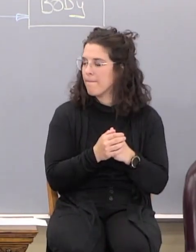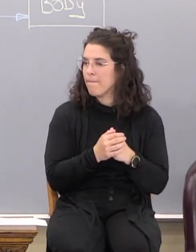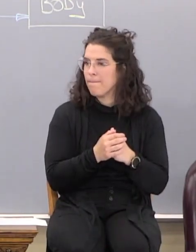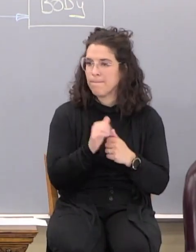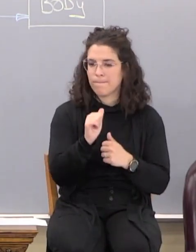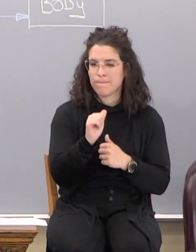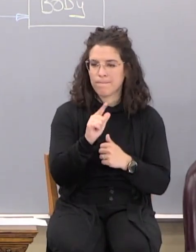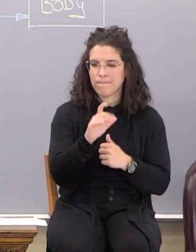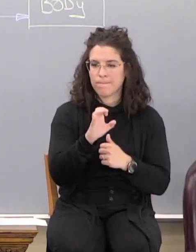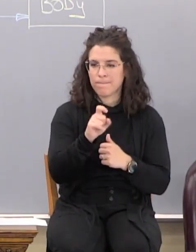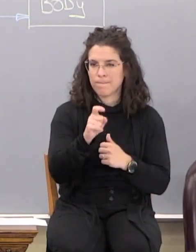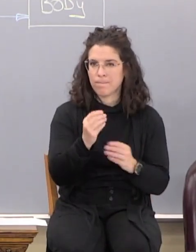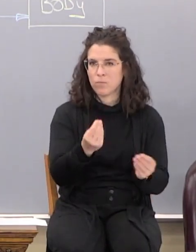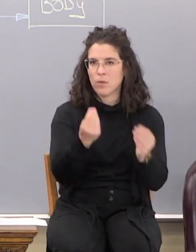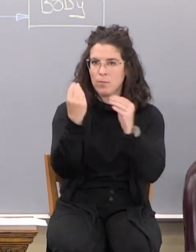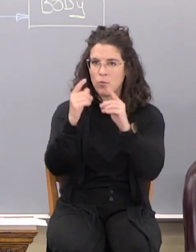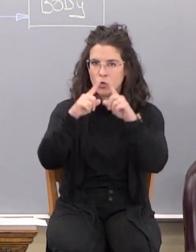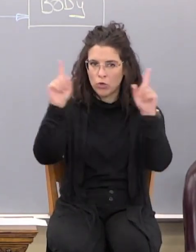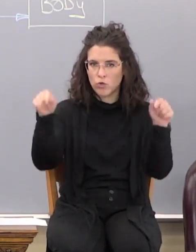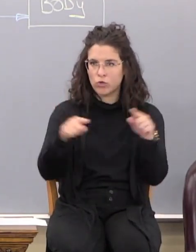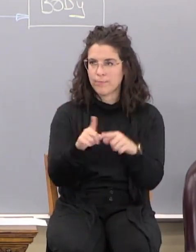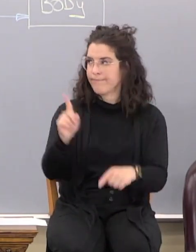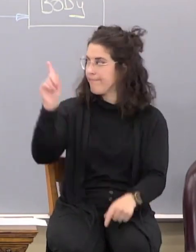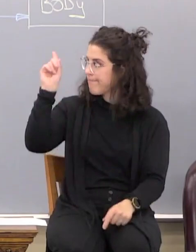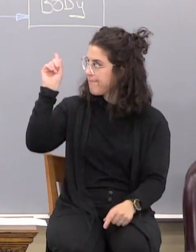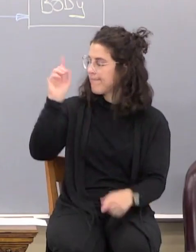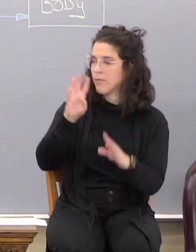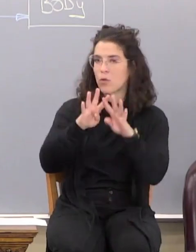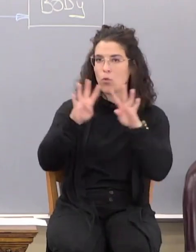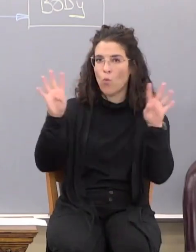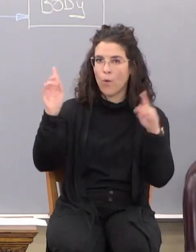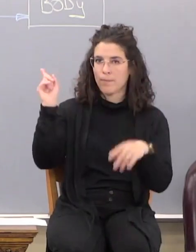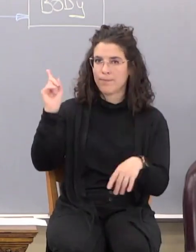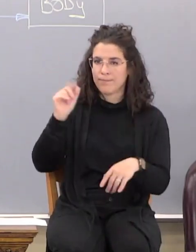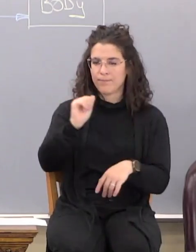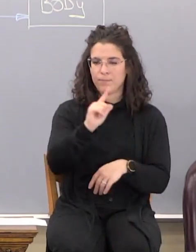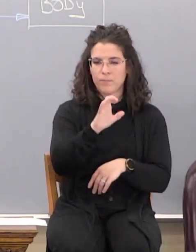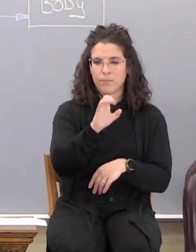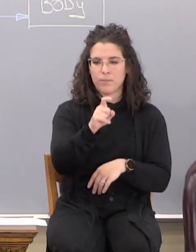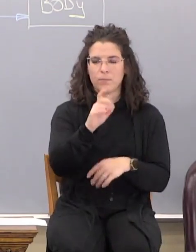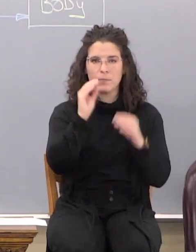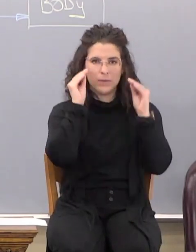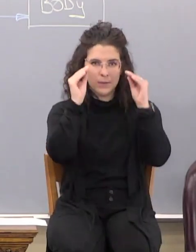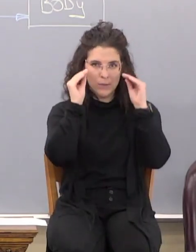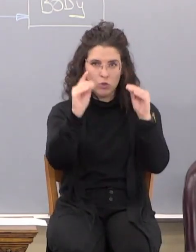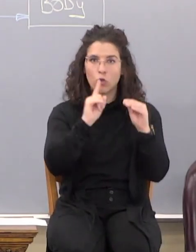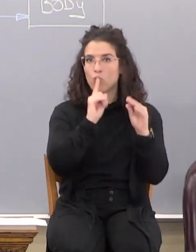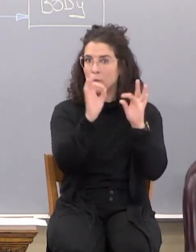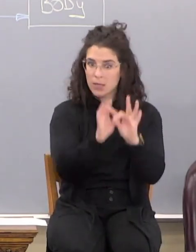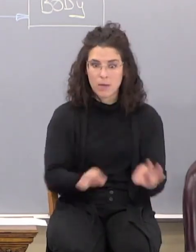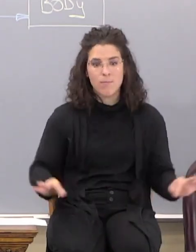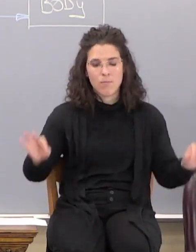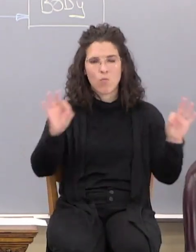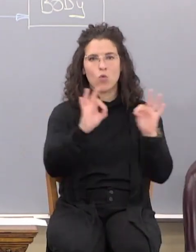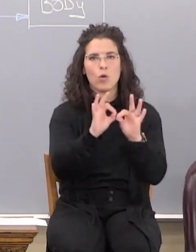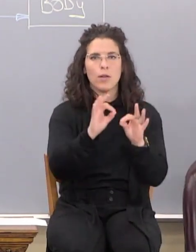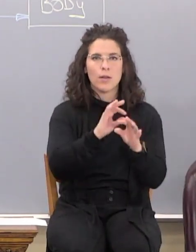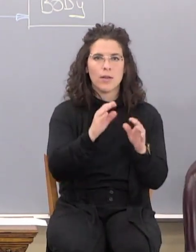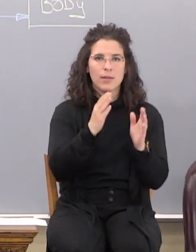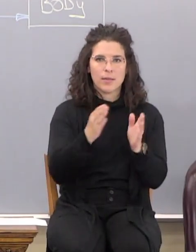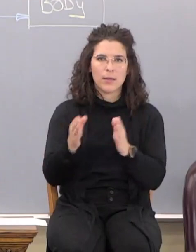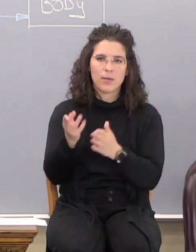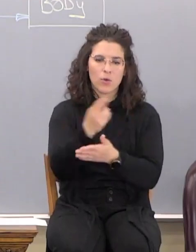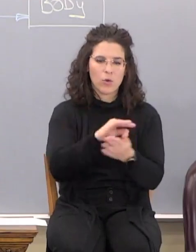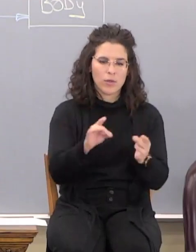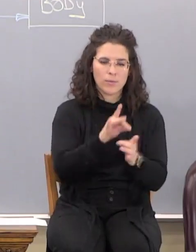Alex put a chart on the wall this morning, and Alex is teaching a real important series on the Holy Spirit working in your life in the